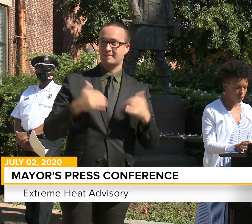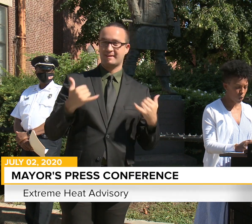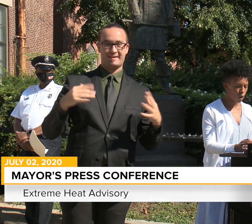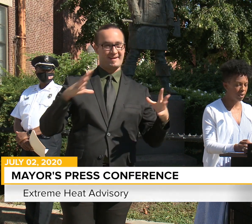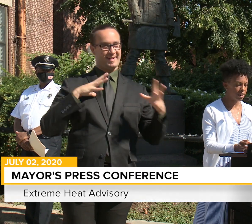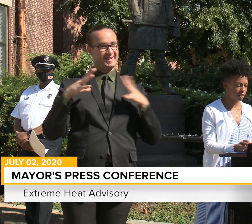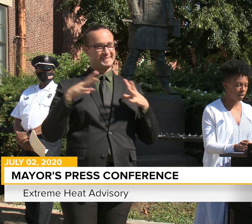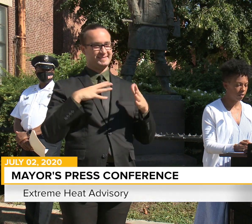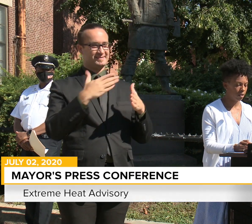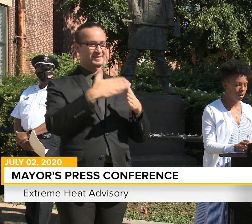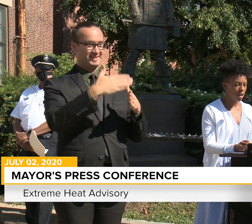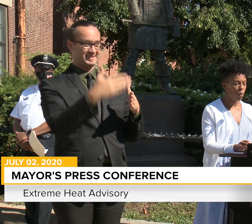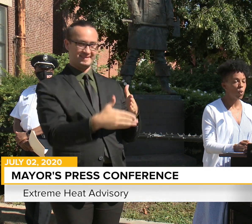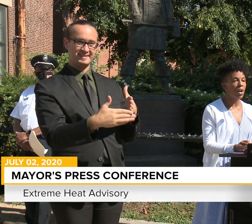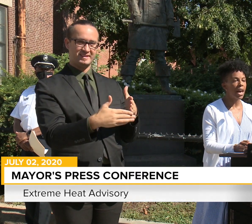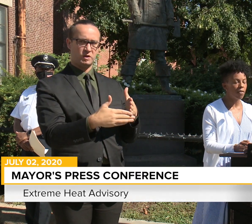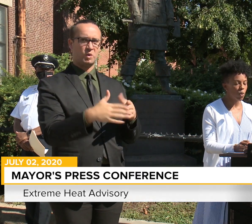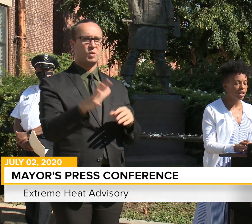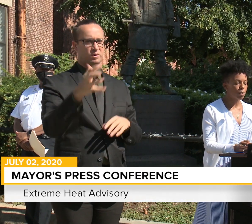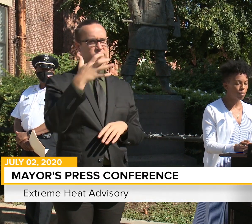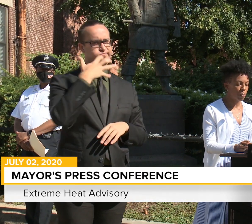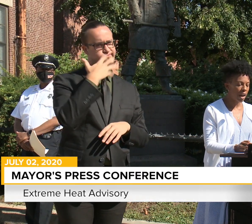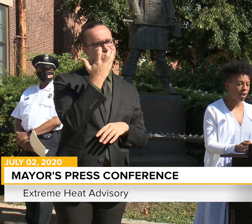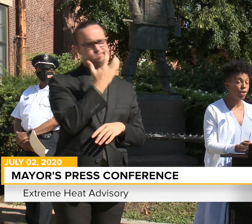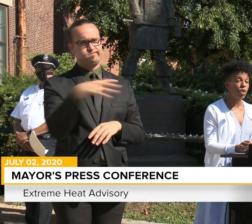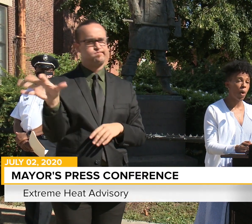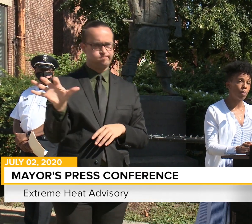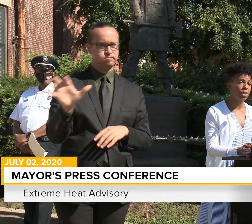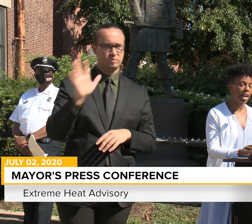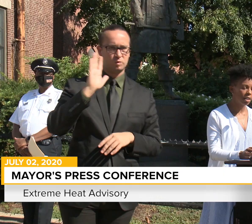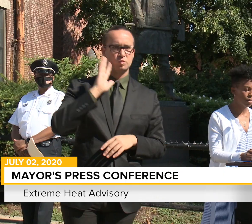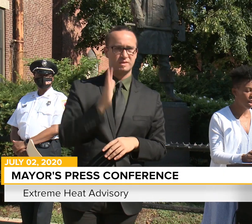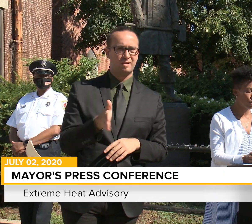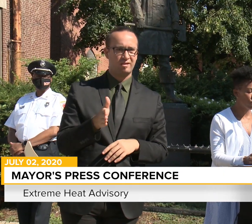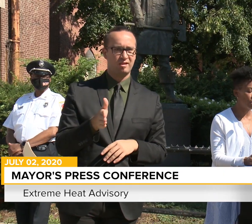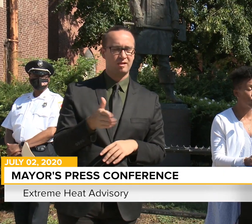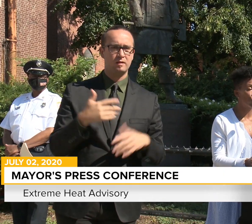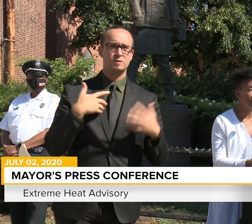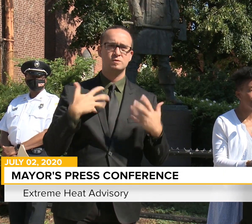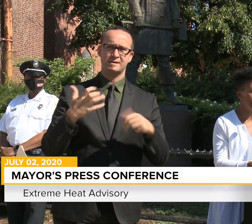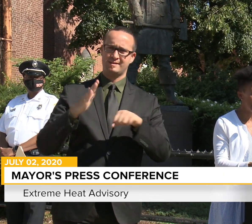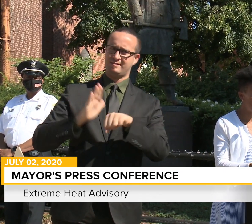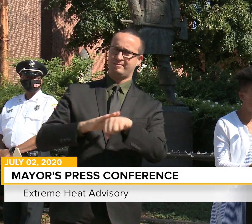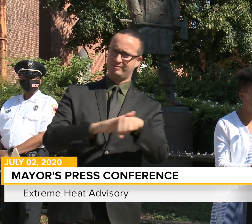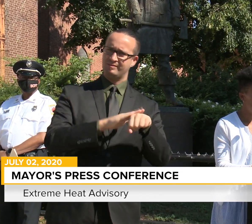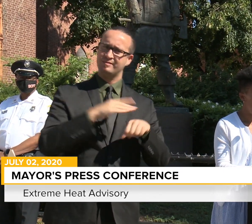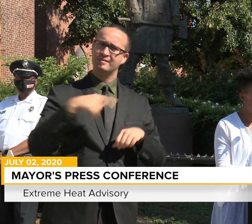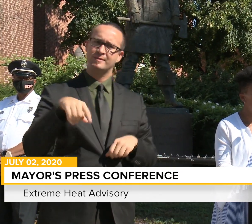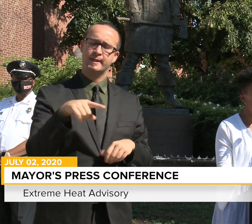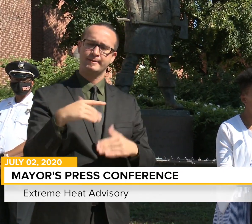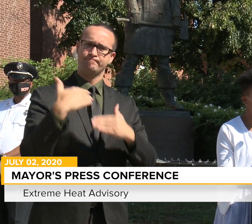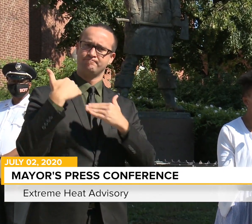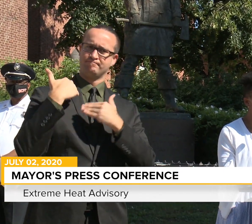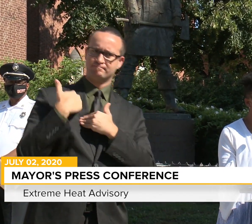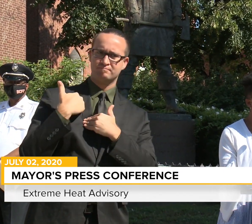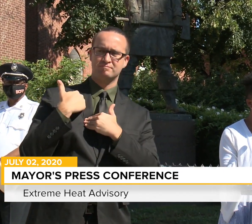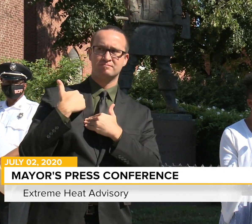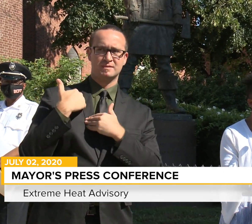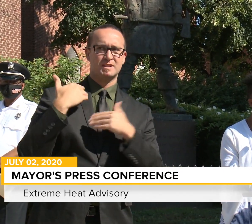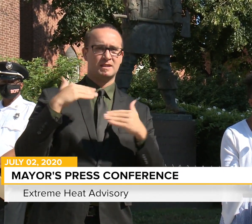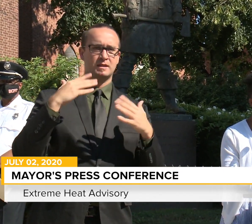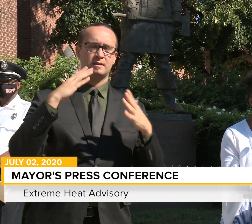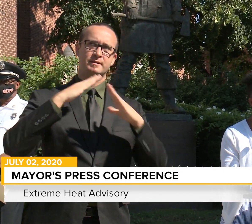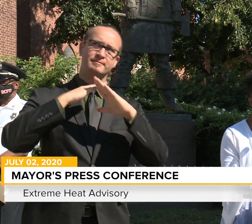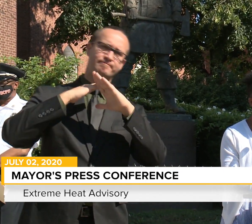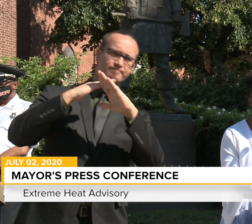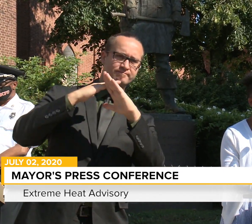be very warm in the city. We want everyone to be prepared and know how to protect themselves from extreme heat. As an urban area, Baltimore